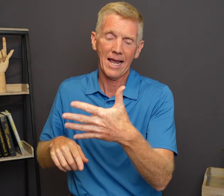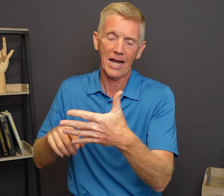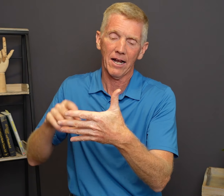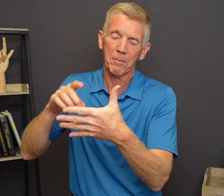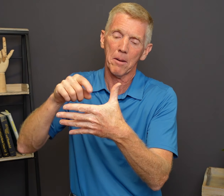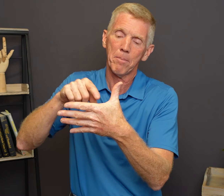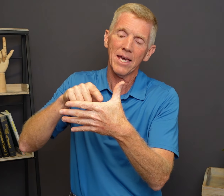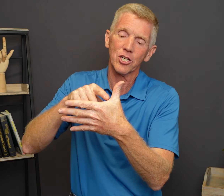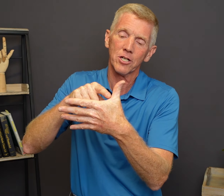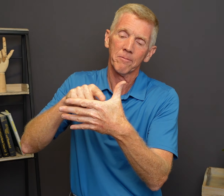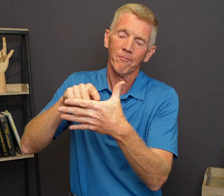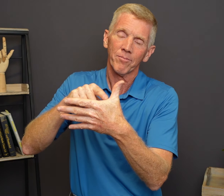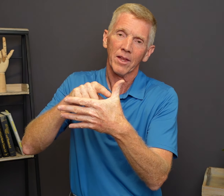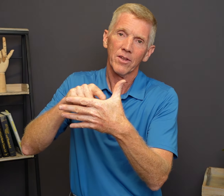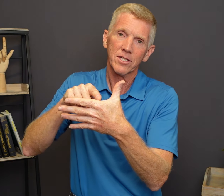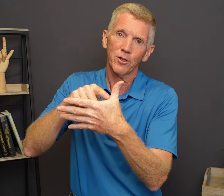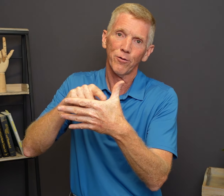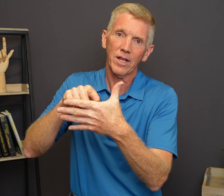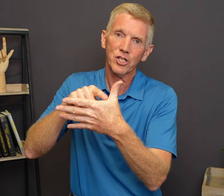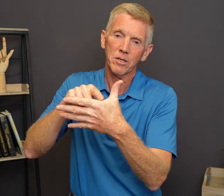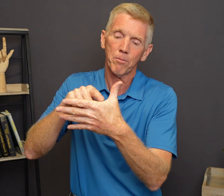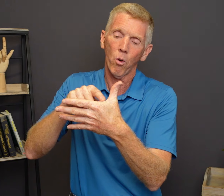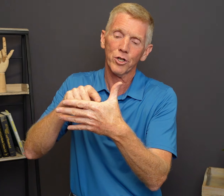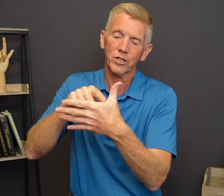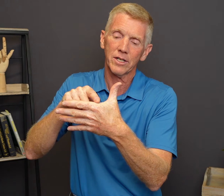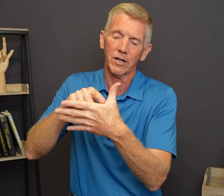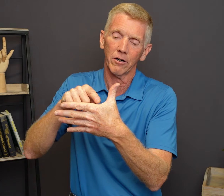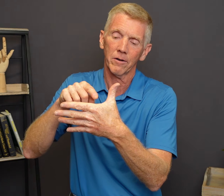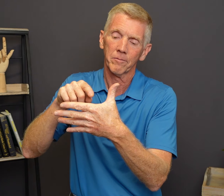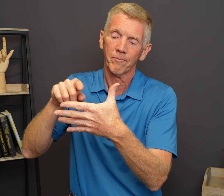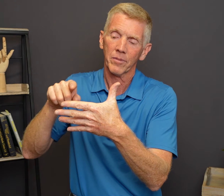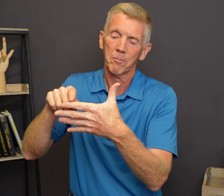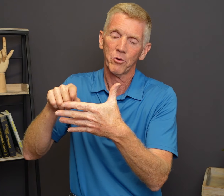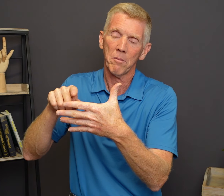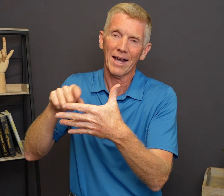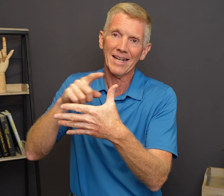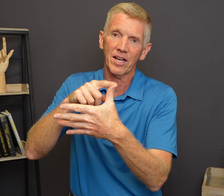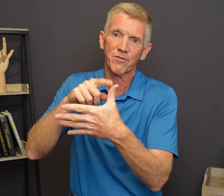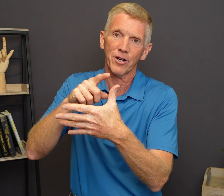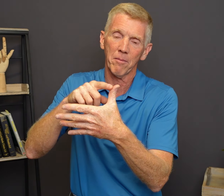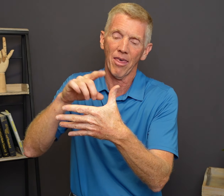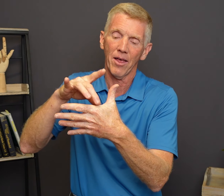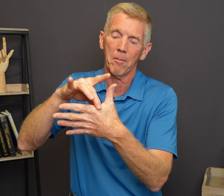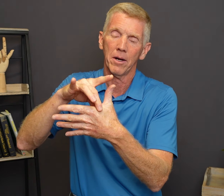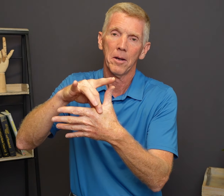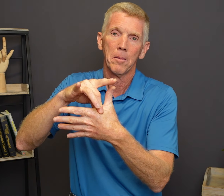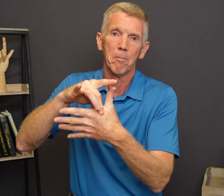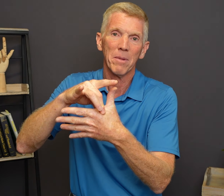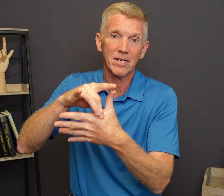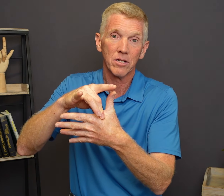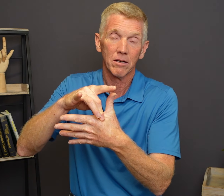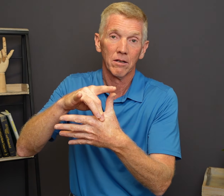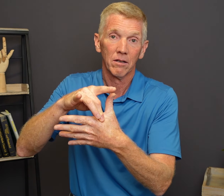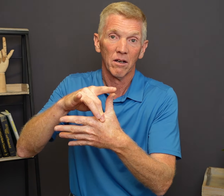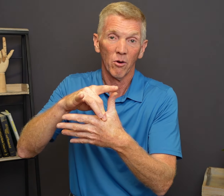hand. I'm going to pinch this little fleshy portion here between my index finger and my thumb. Meat. Okay,